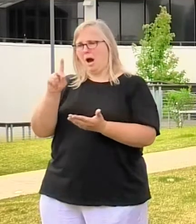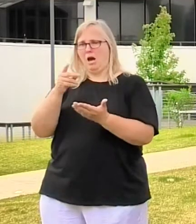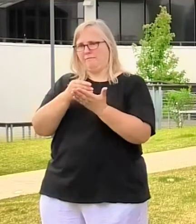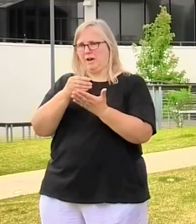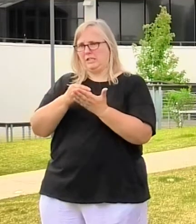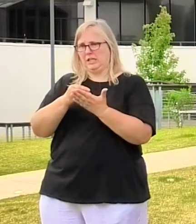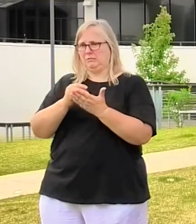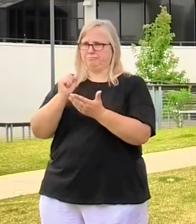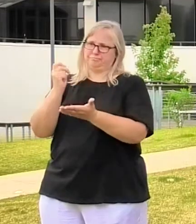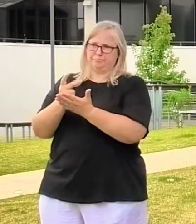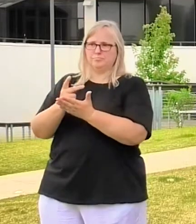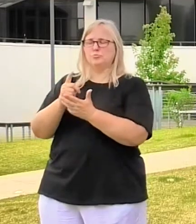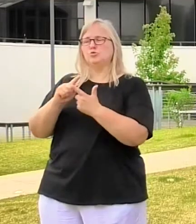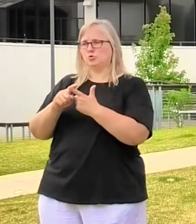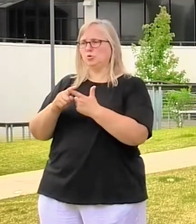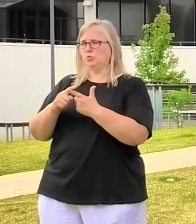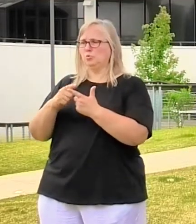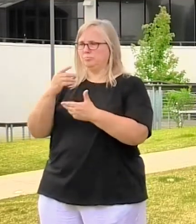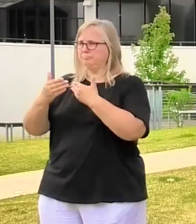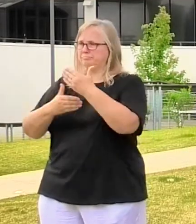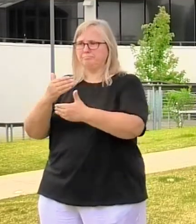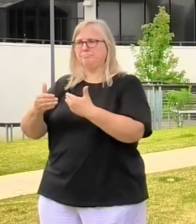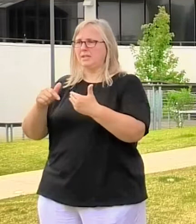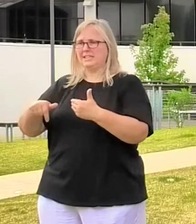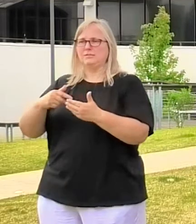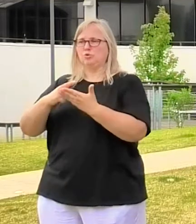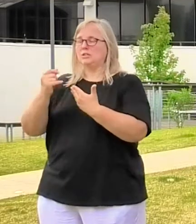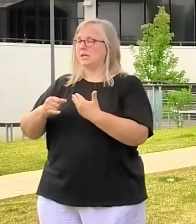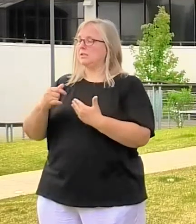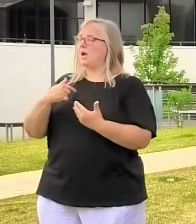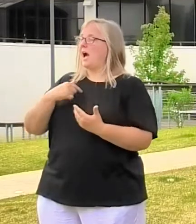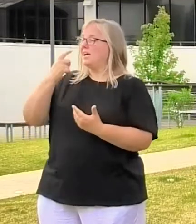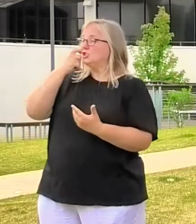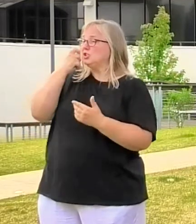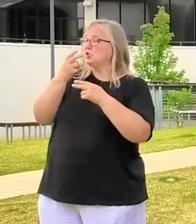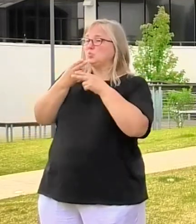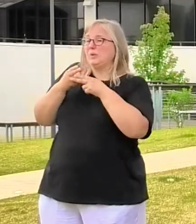forward. And I just quickly